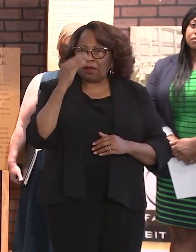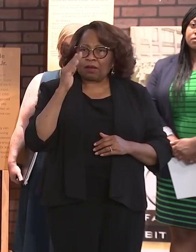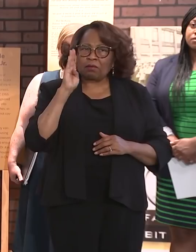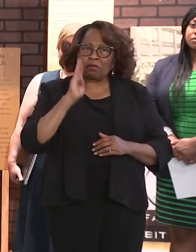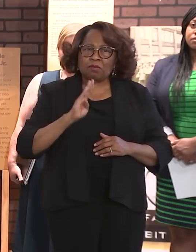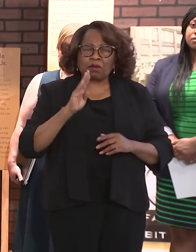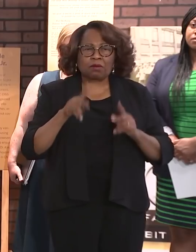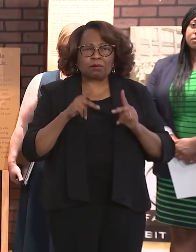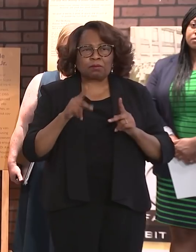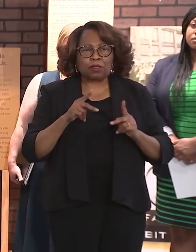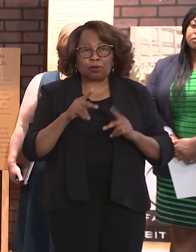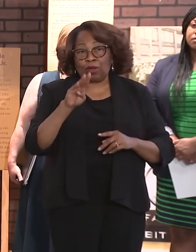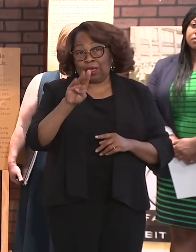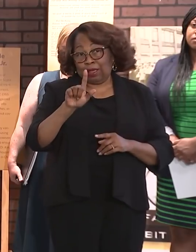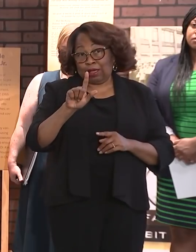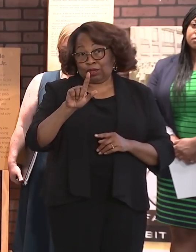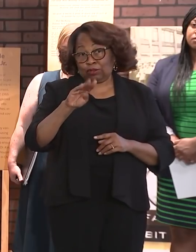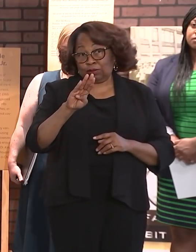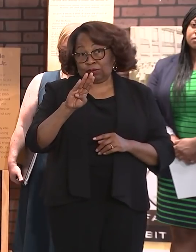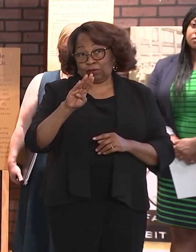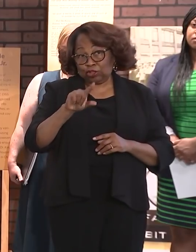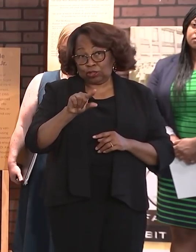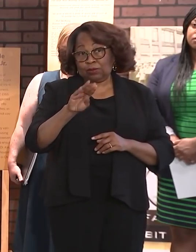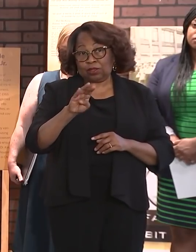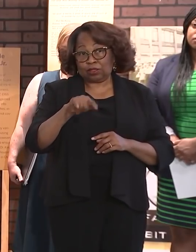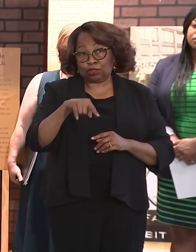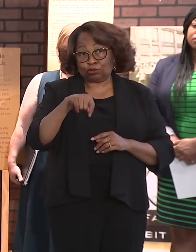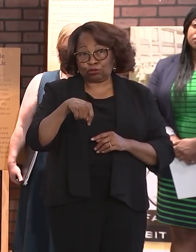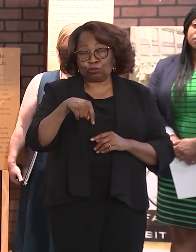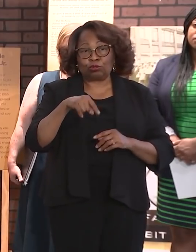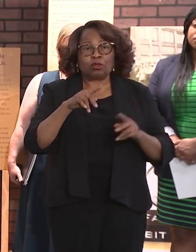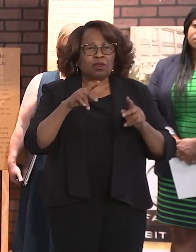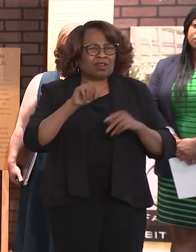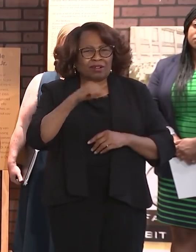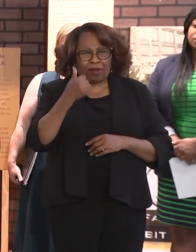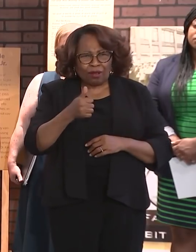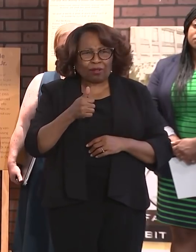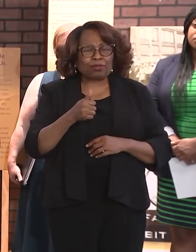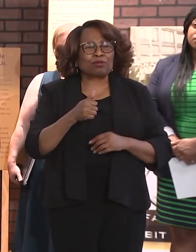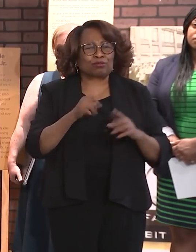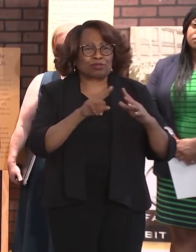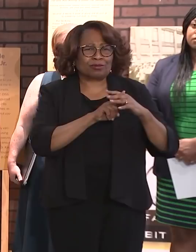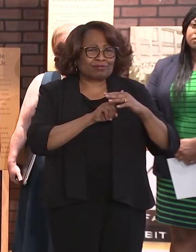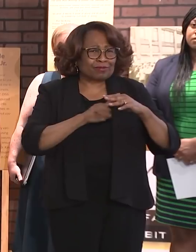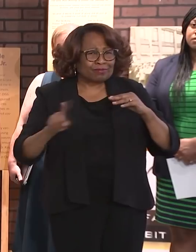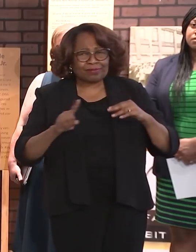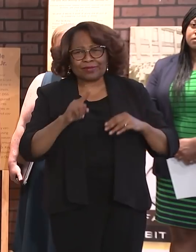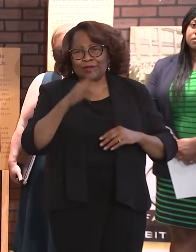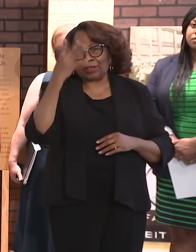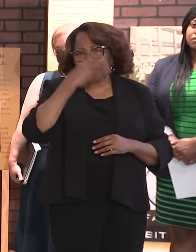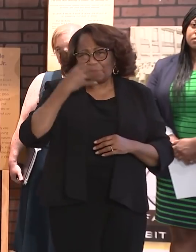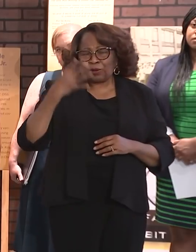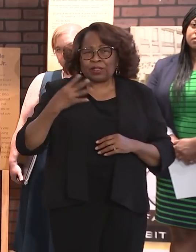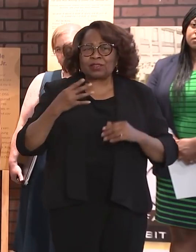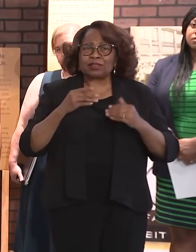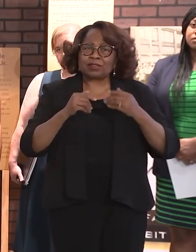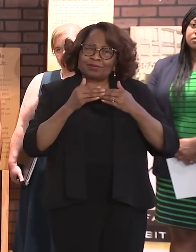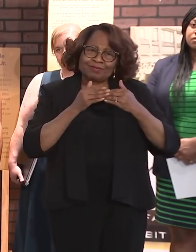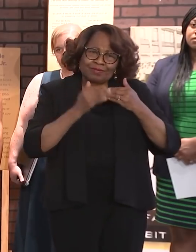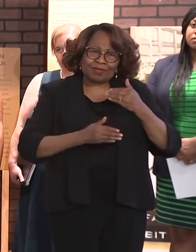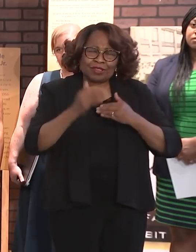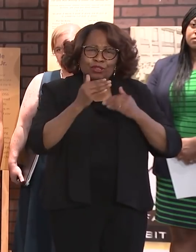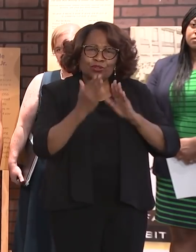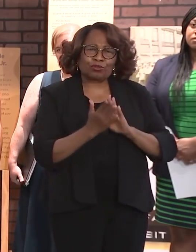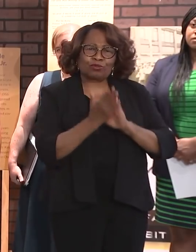residents, LGBTQ members of our community, and others, immigrants and refugees, continue to face. At